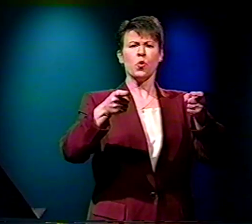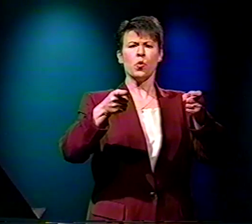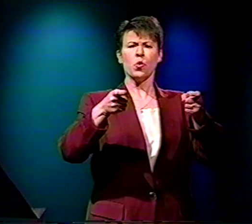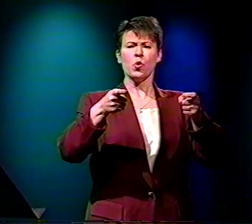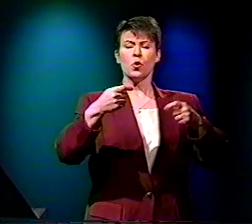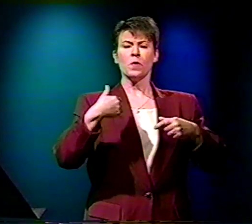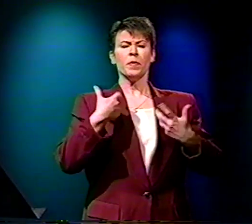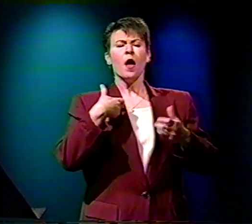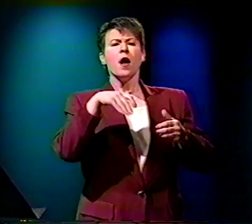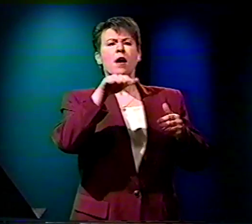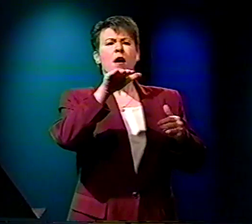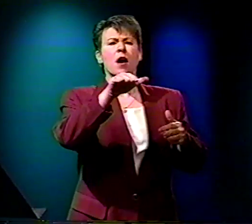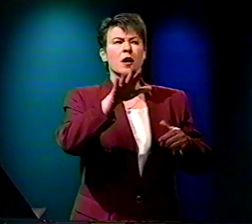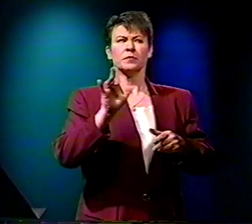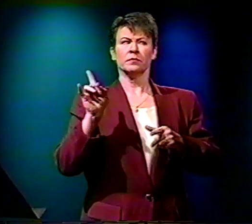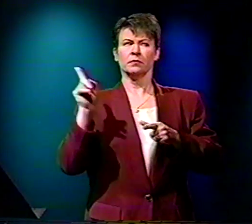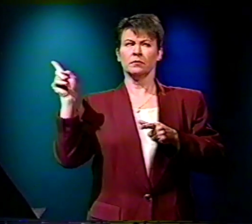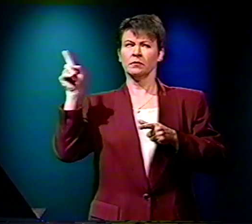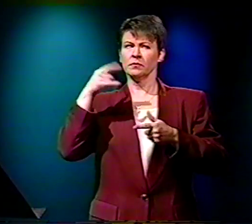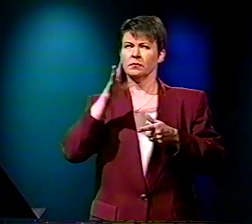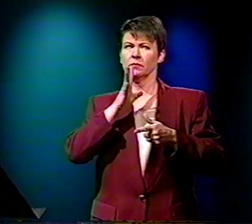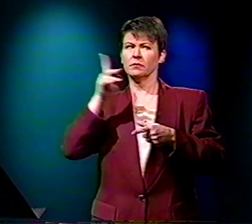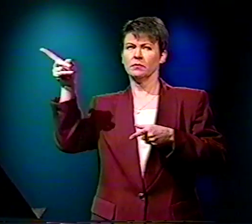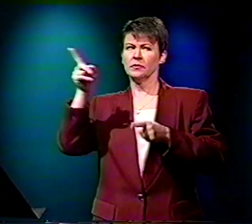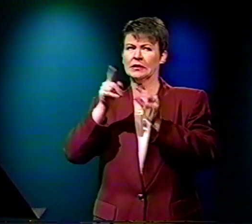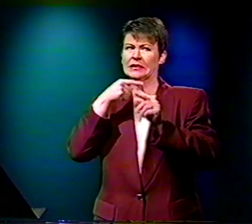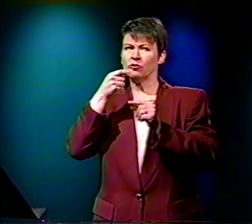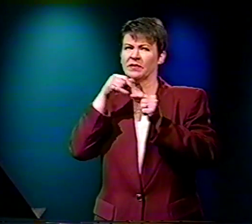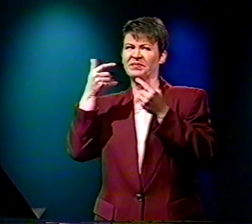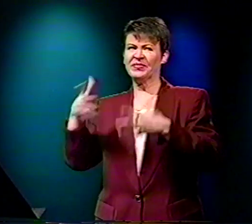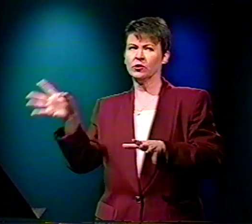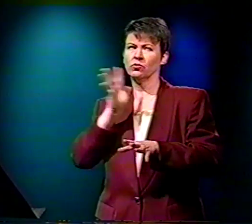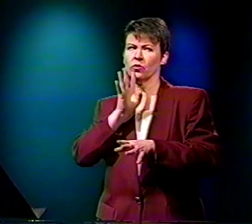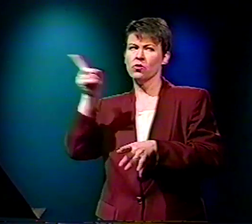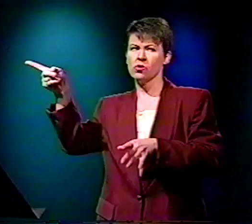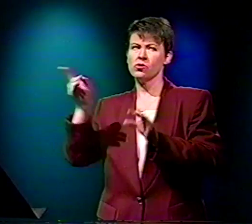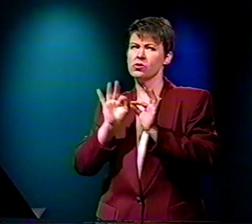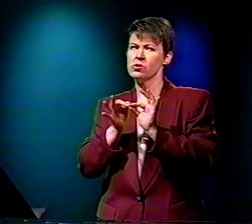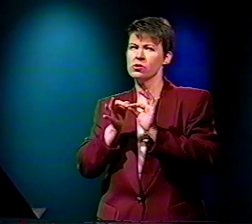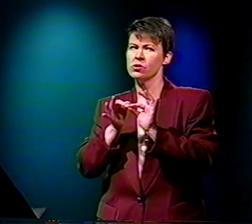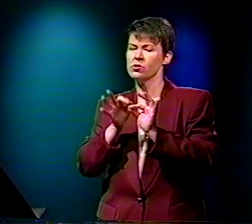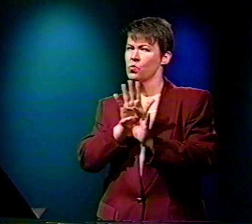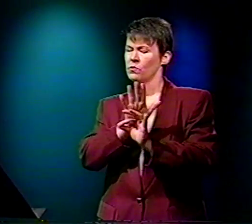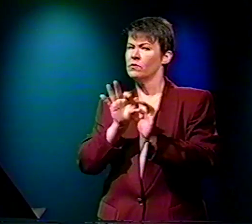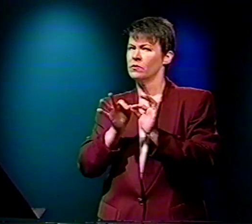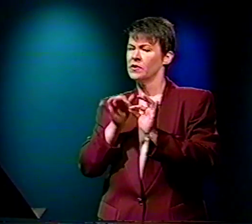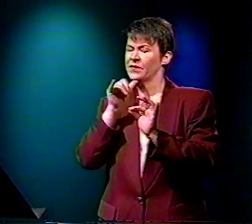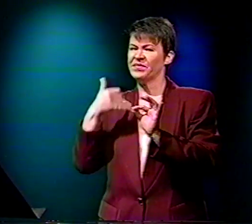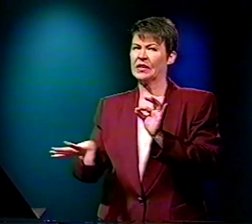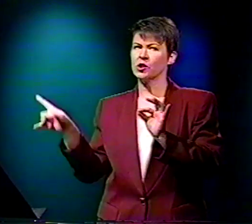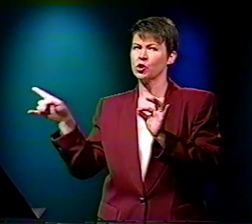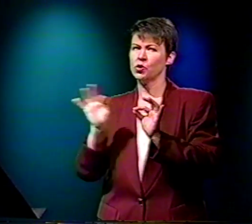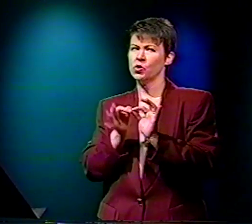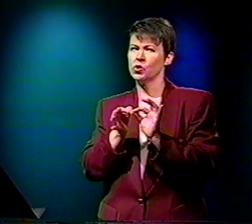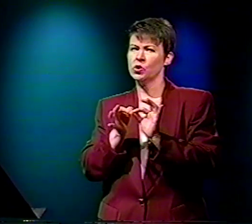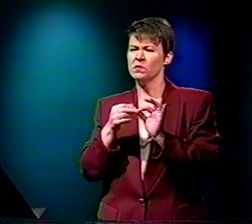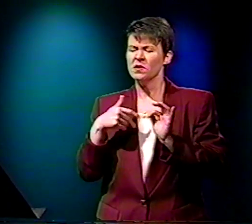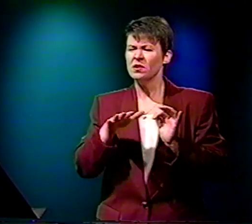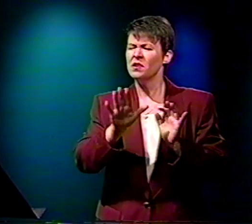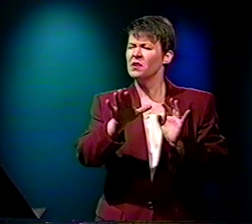issue of control. Who controls the communication? Oftentimes the interpreter will say, well, wait a minute, the hearing person's not finished talking. Wait, wait, wait, wait, they're not done. And they continue to